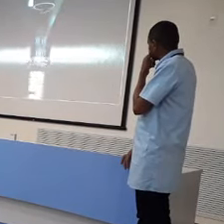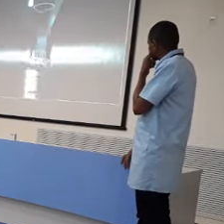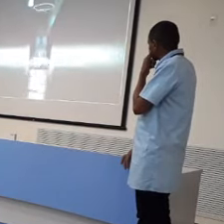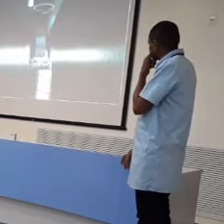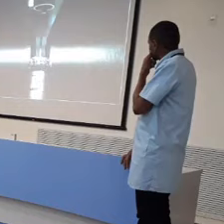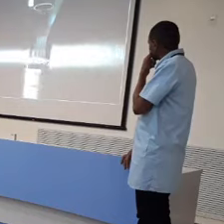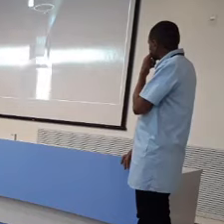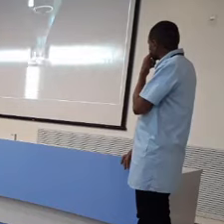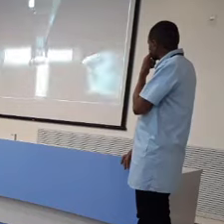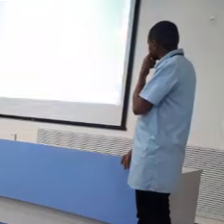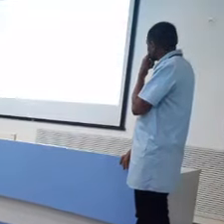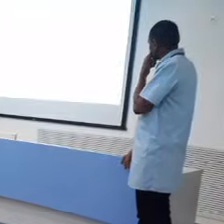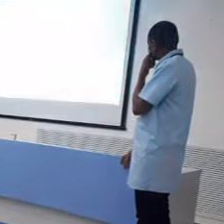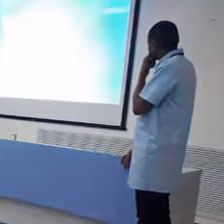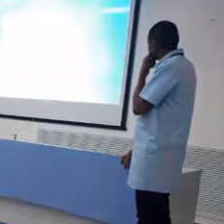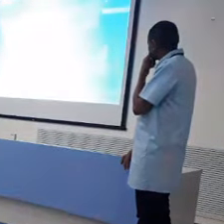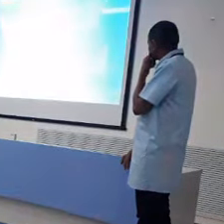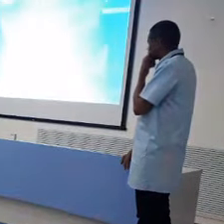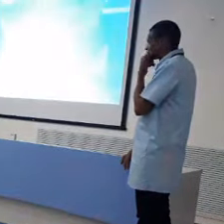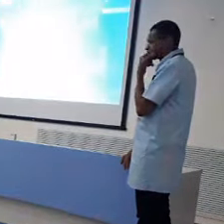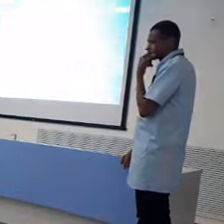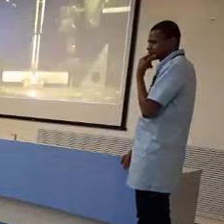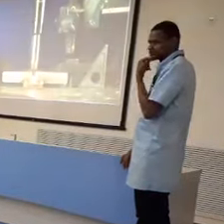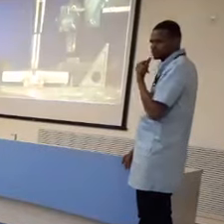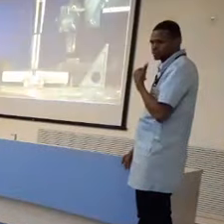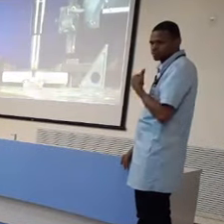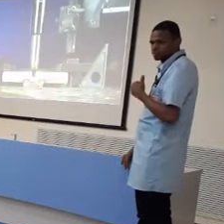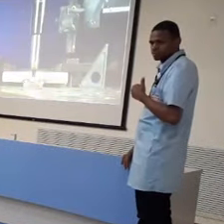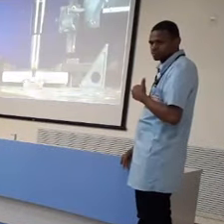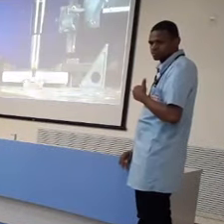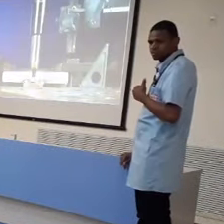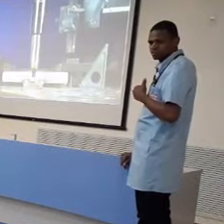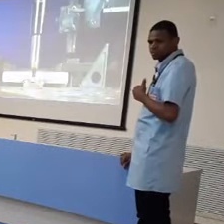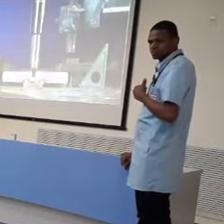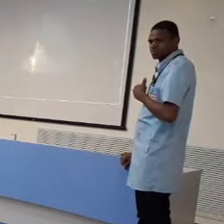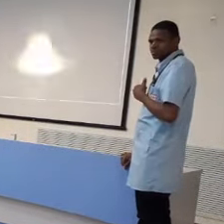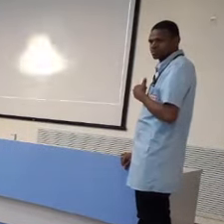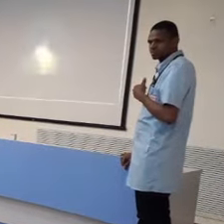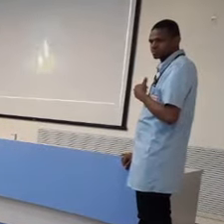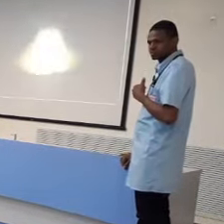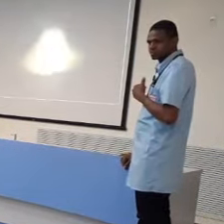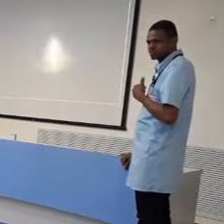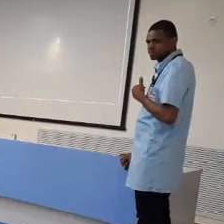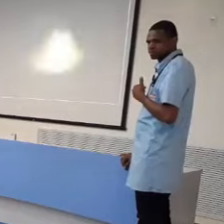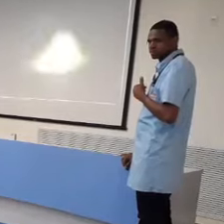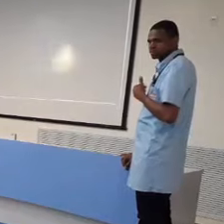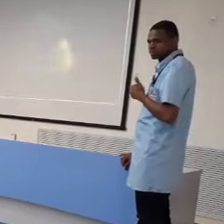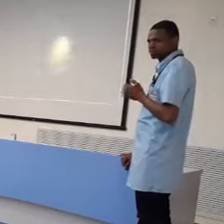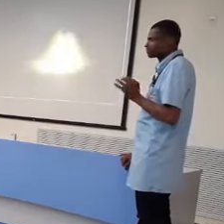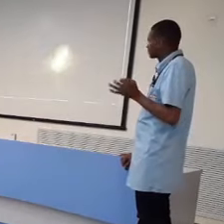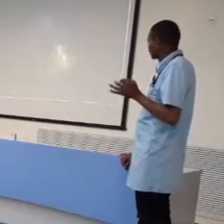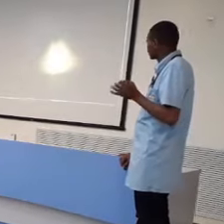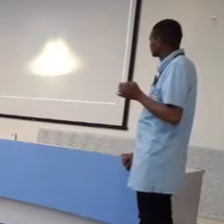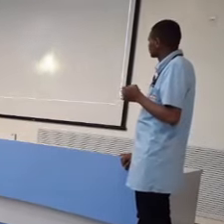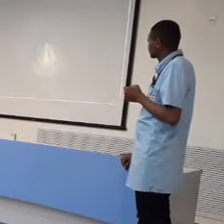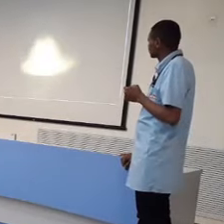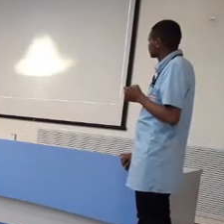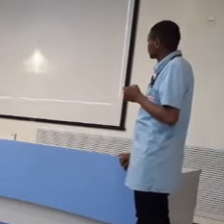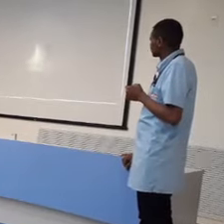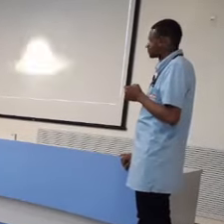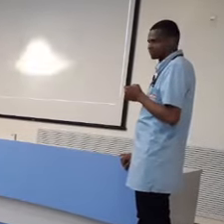of fusion. The rotating welding arc is extremely versatile. By changing the diameter and speed of rotation, the weld